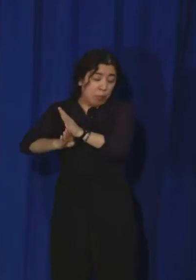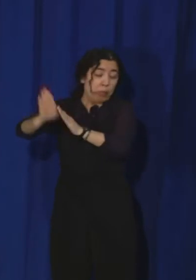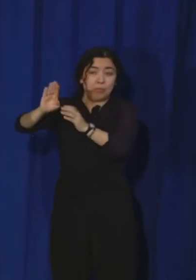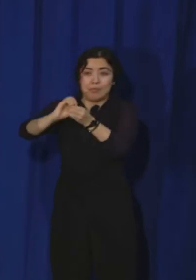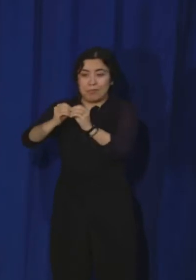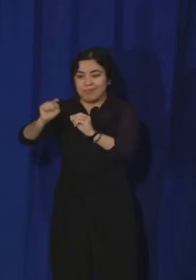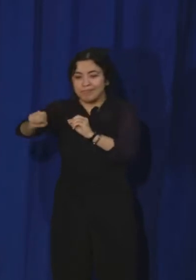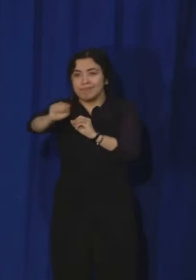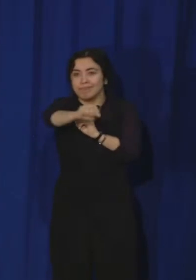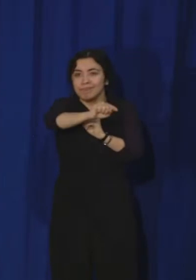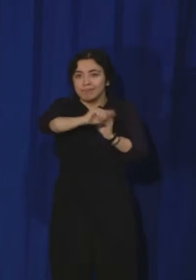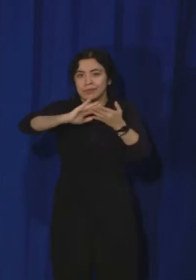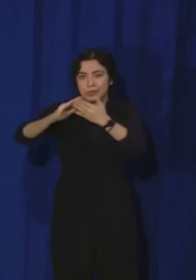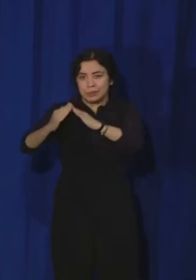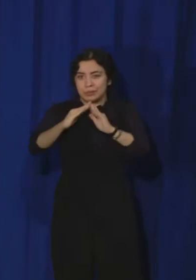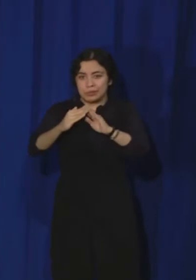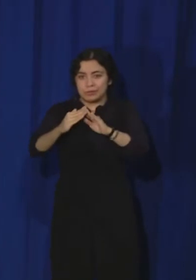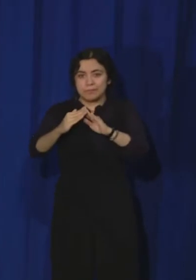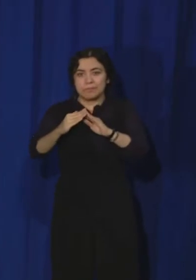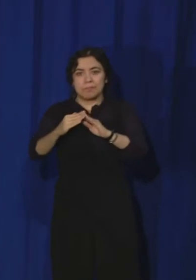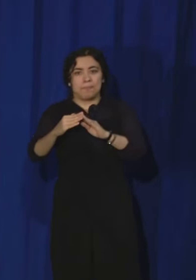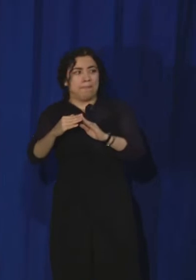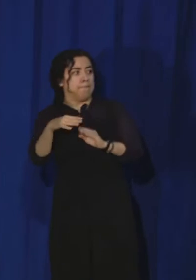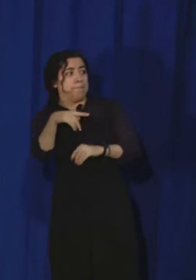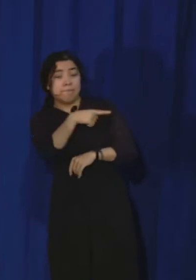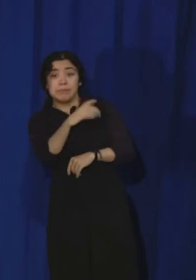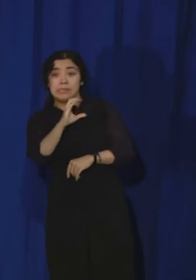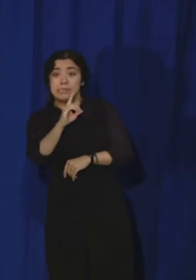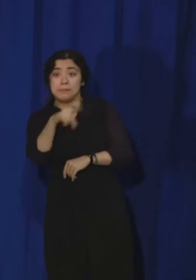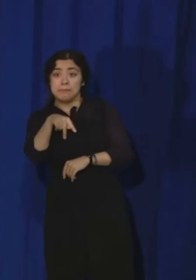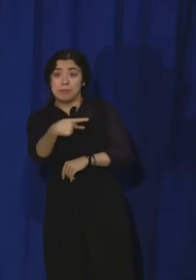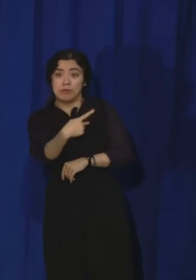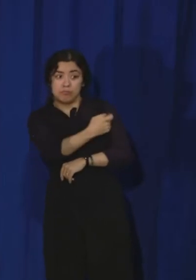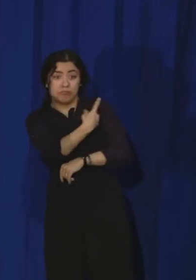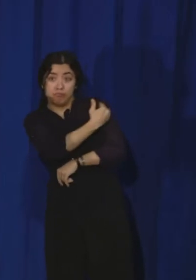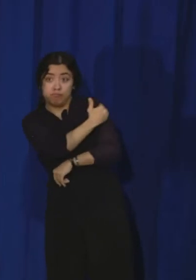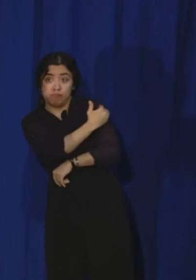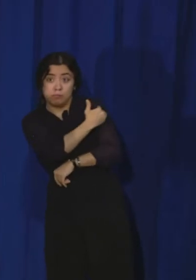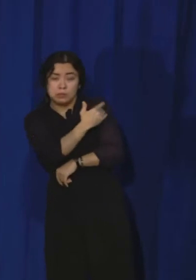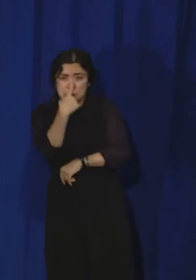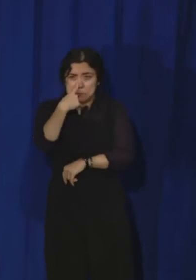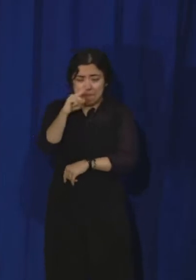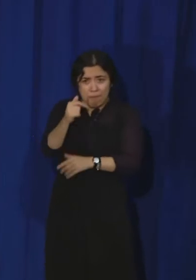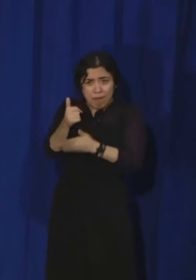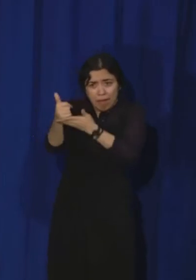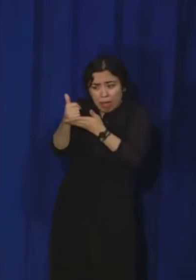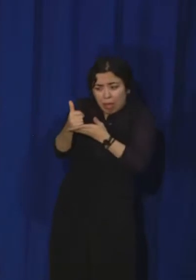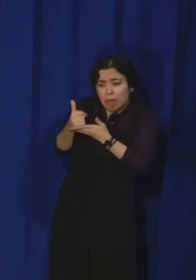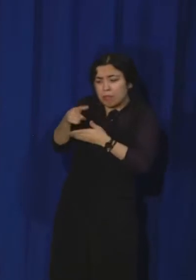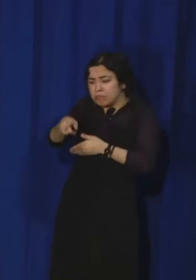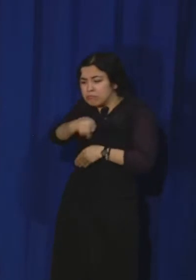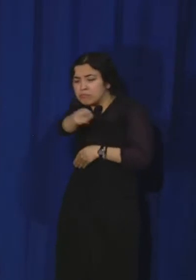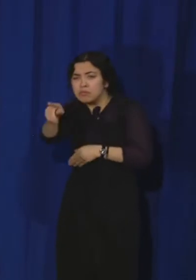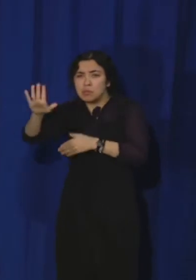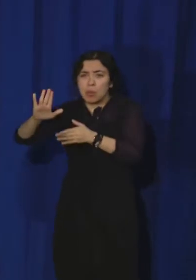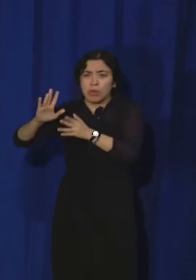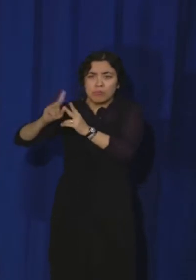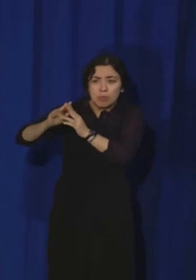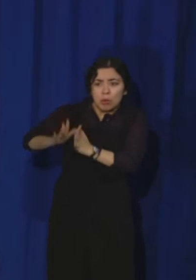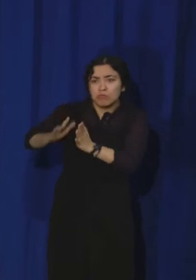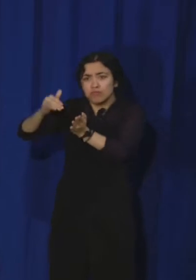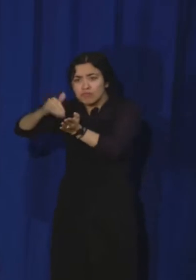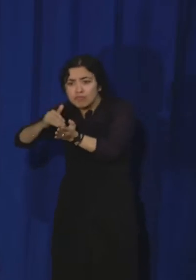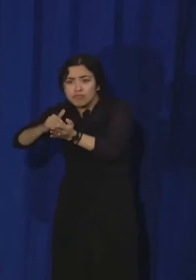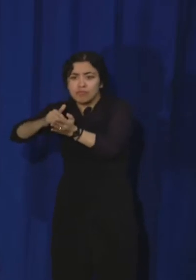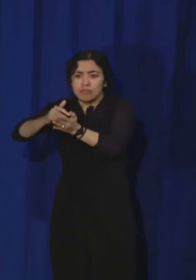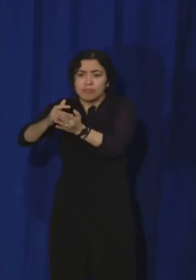the ask came from CDPH, can you help vaccinate your partners, your peers, we stepped up immediately because we felt this was a